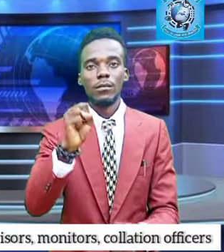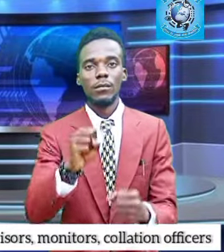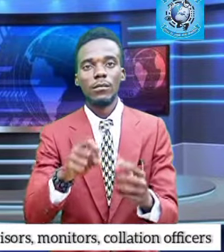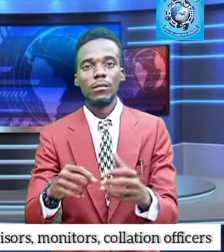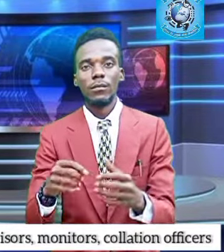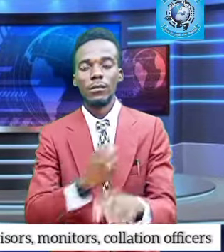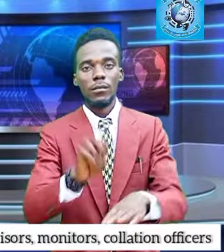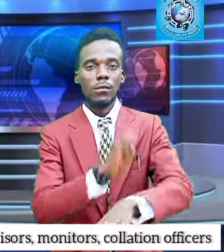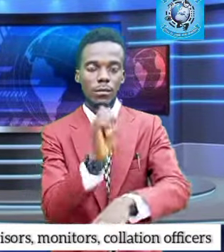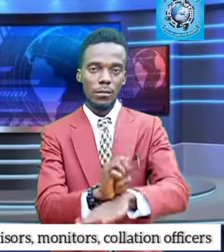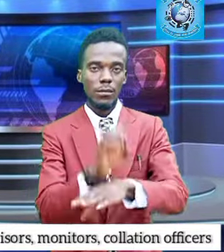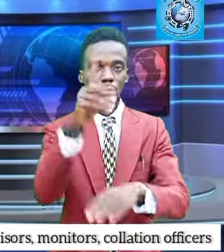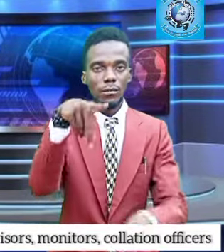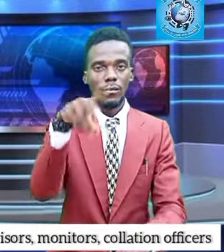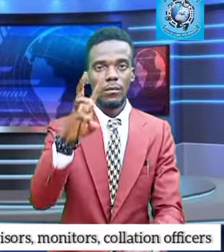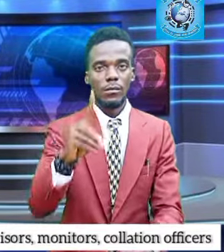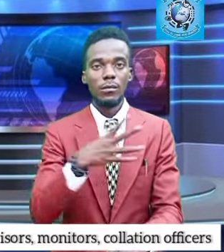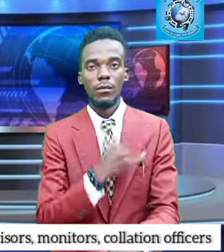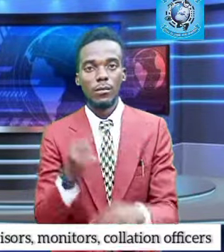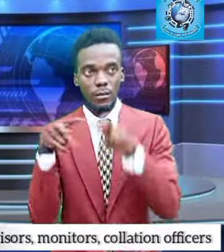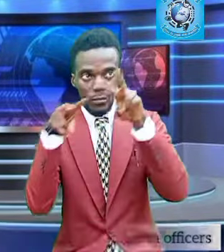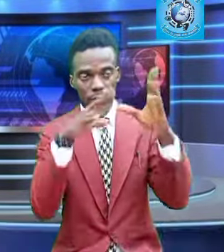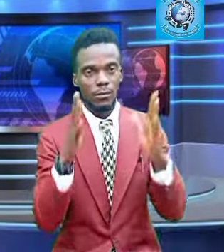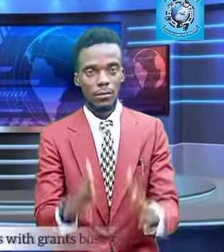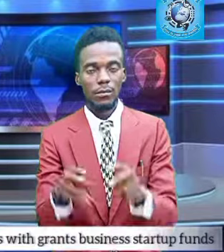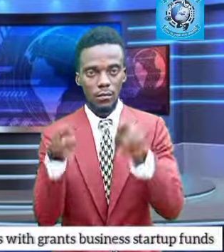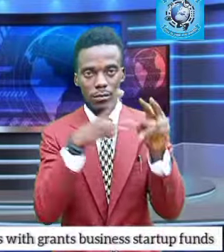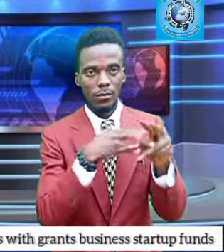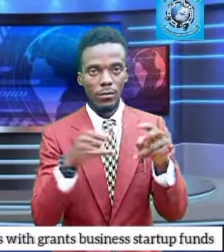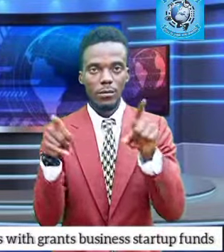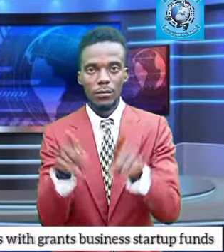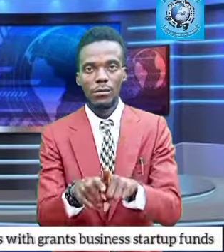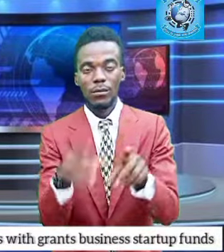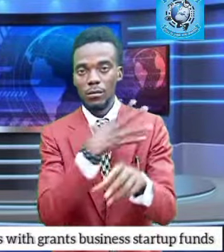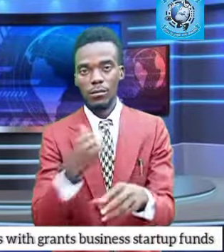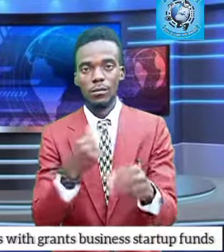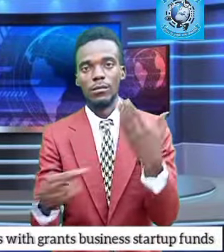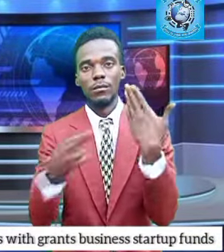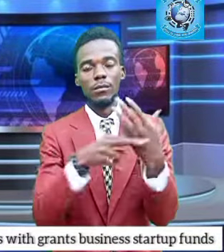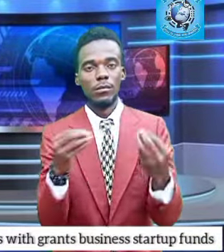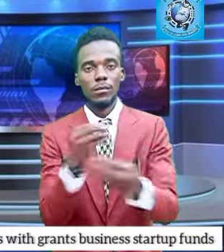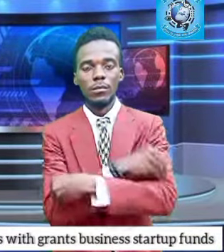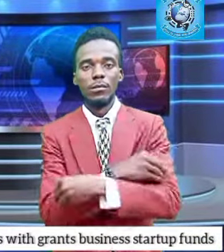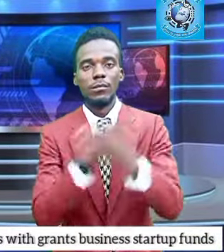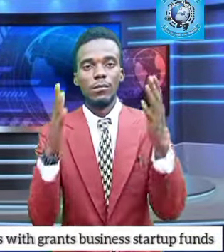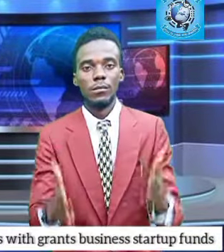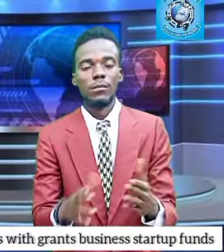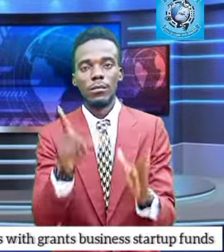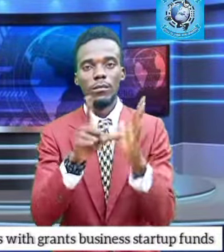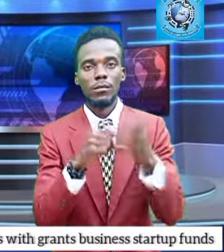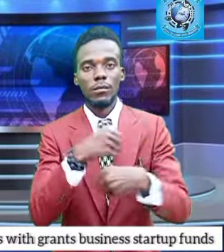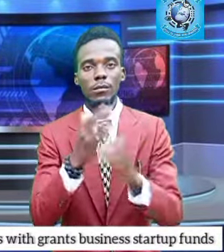monitors, collations, returning officers. Lawmaker empowers constituents with grants and business